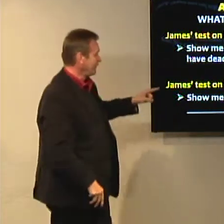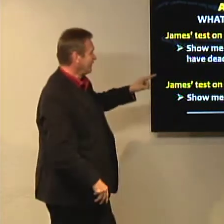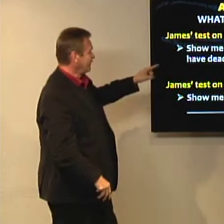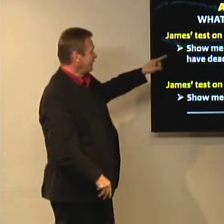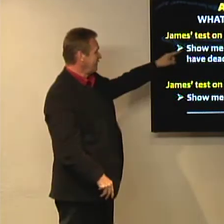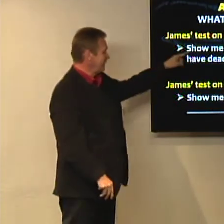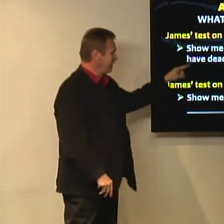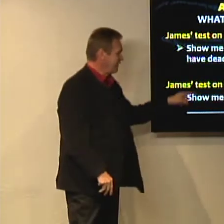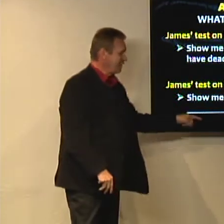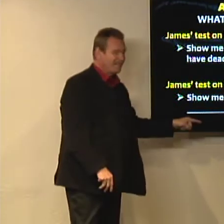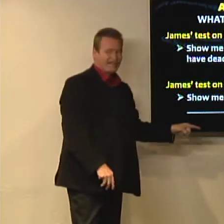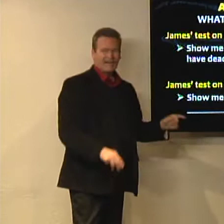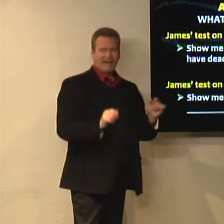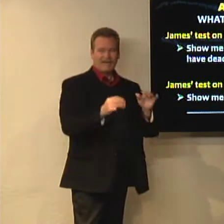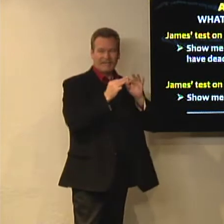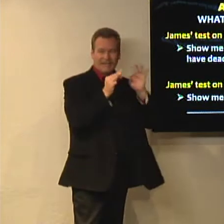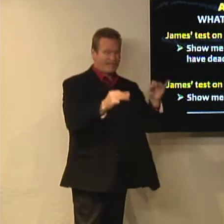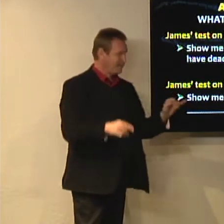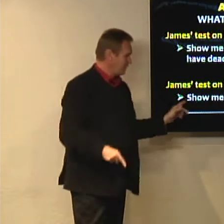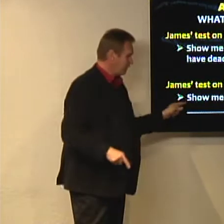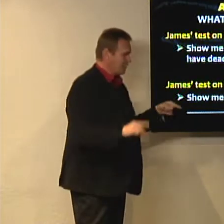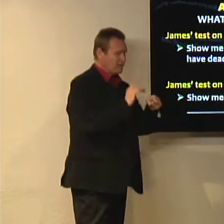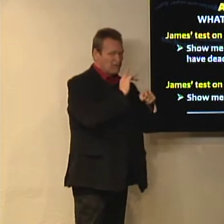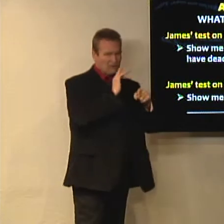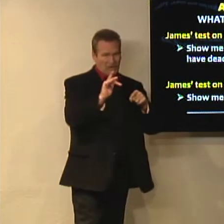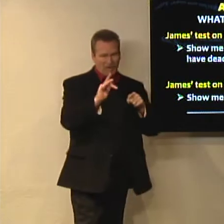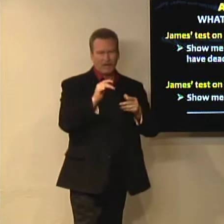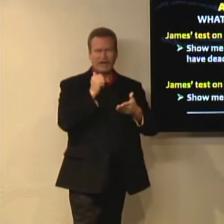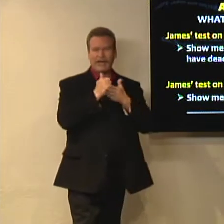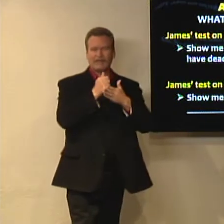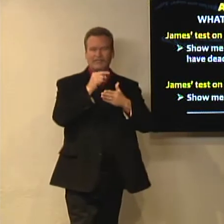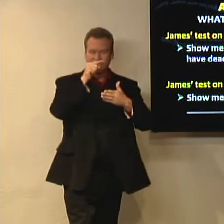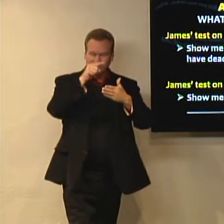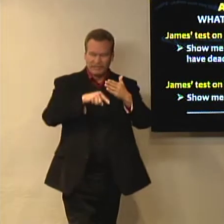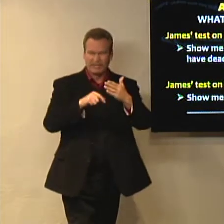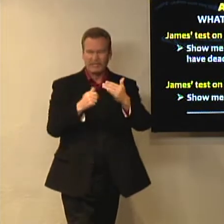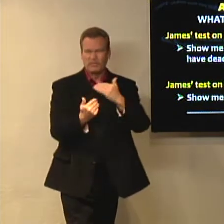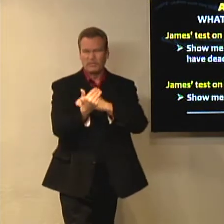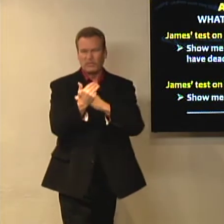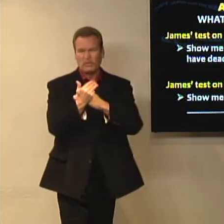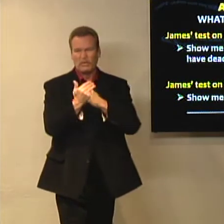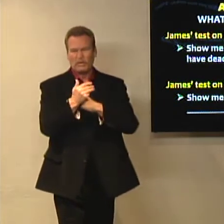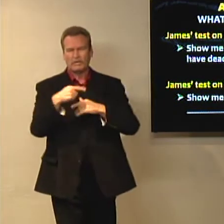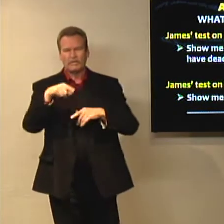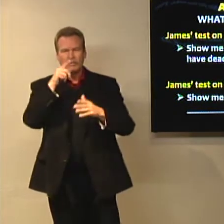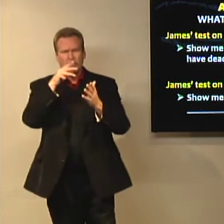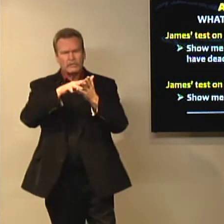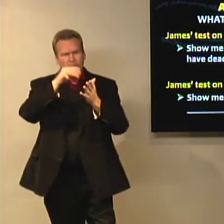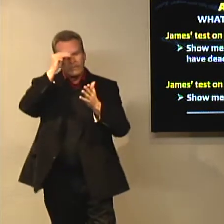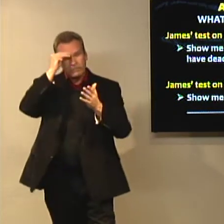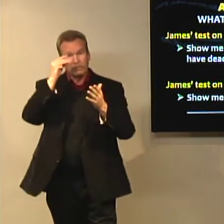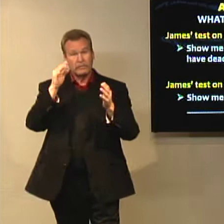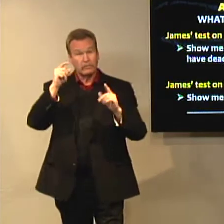So in chapter 2, he talked about a test on faith, and now he's giving a test on wisdom. That blank is going to help us this morning. We're going to fill it in by the